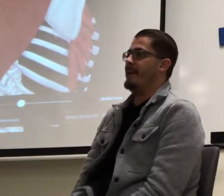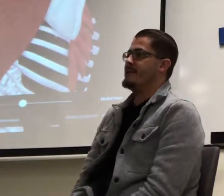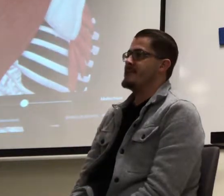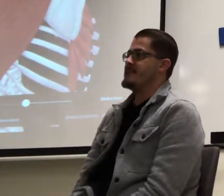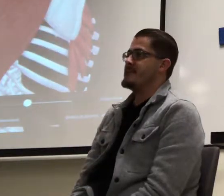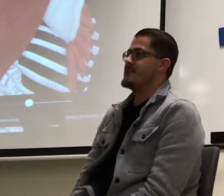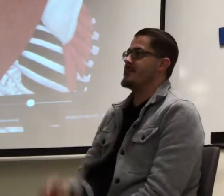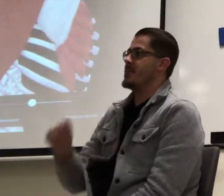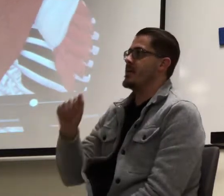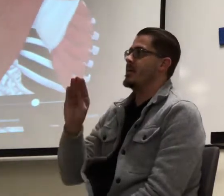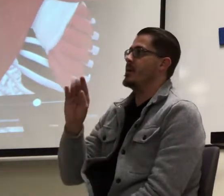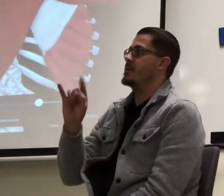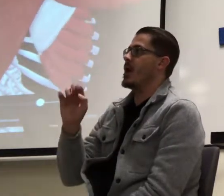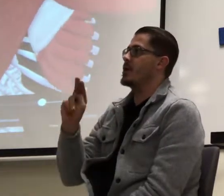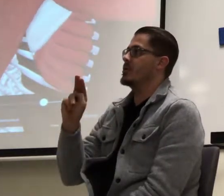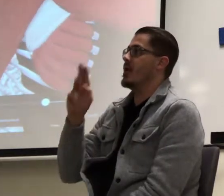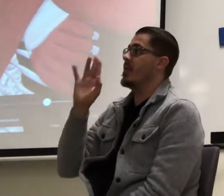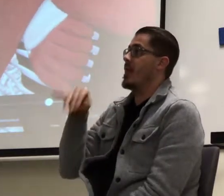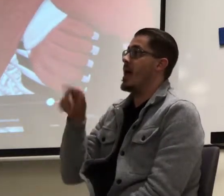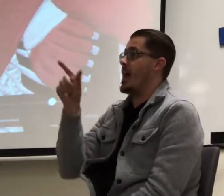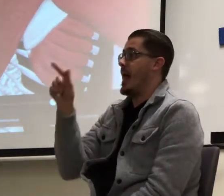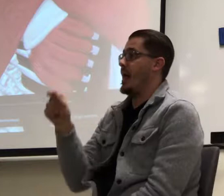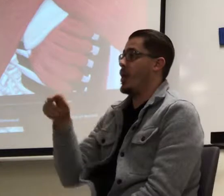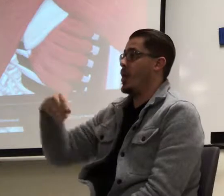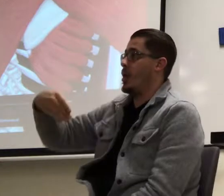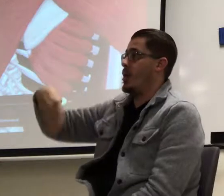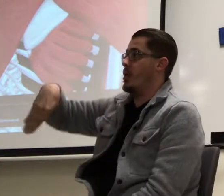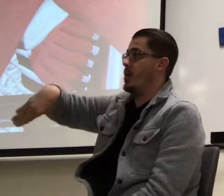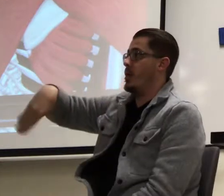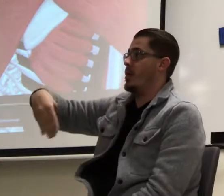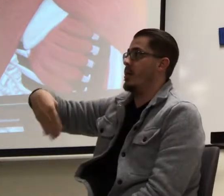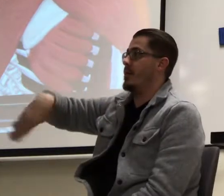of the inferior angle